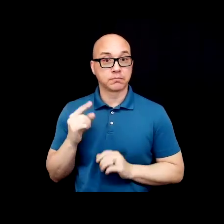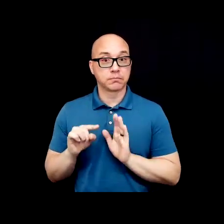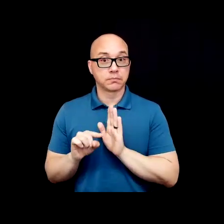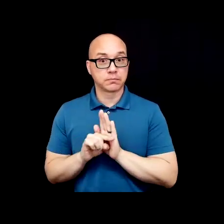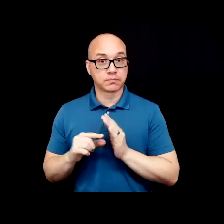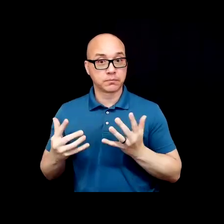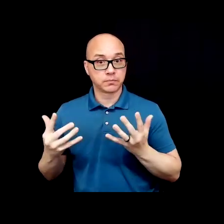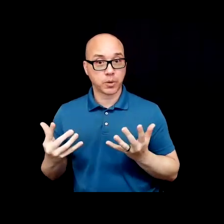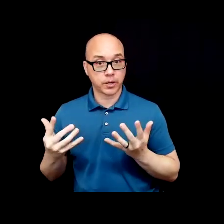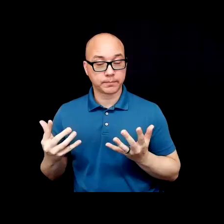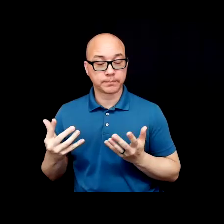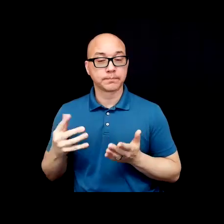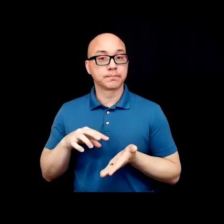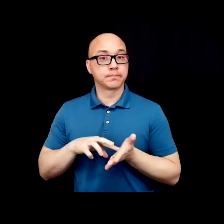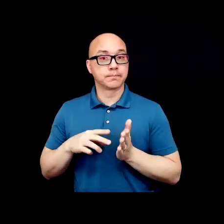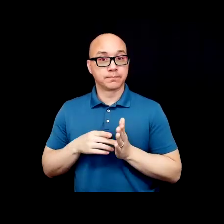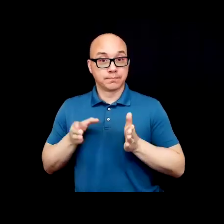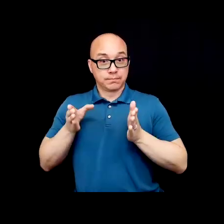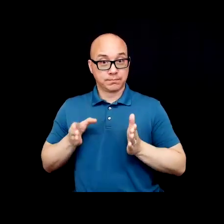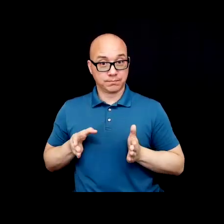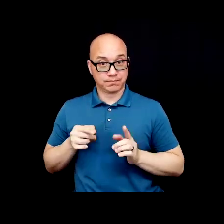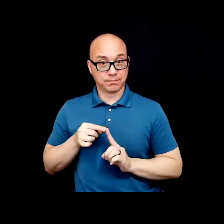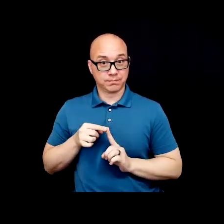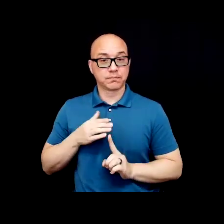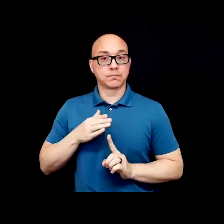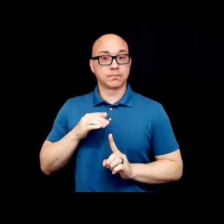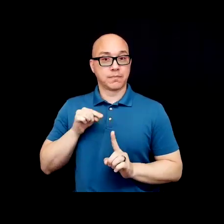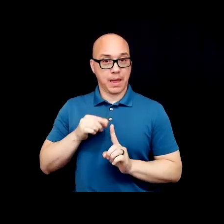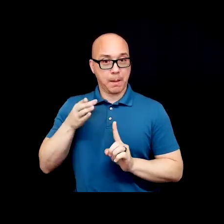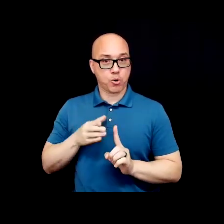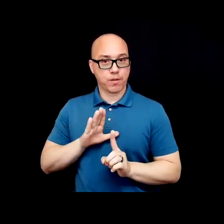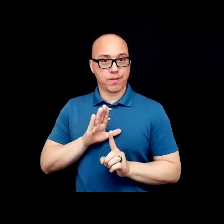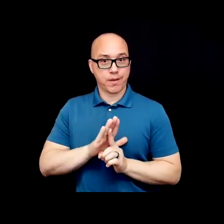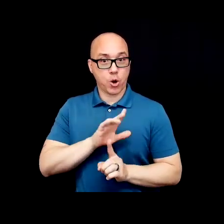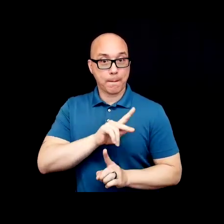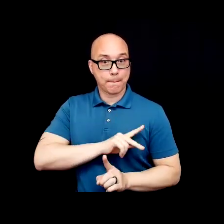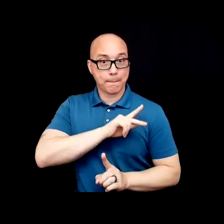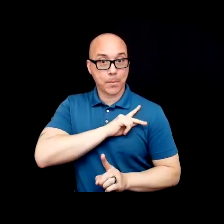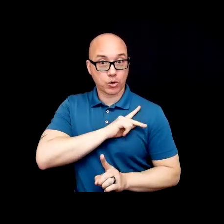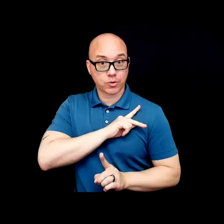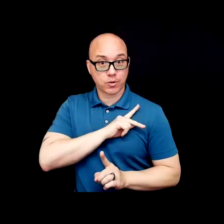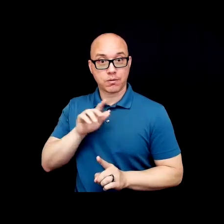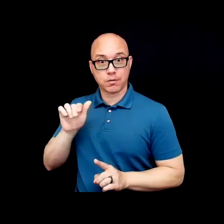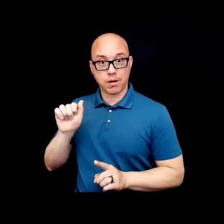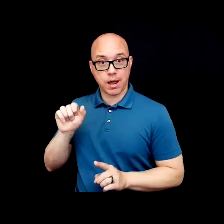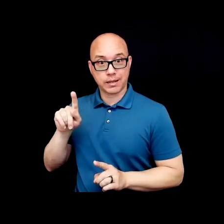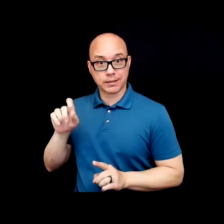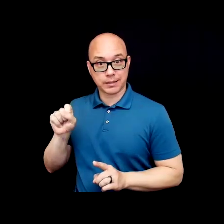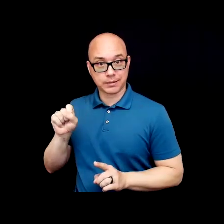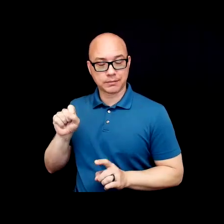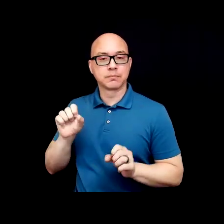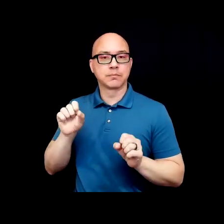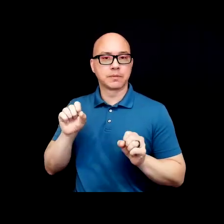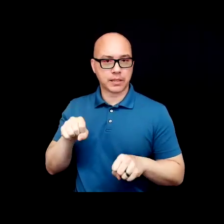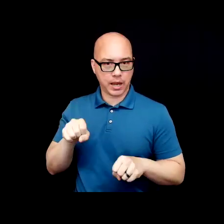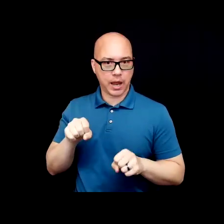it often subjects your personal assets to any liabilities of your business. So one